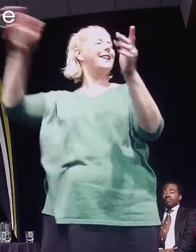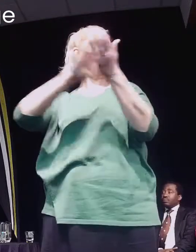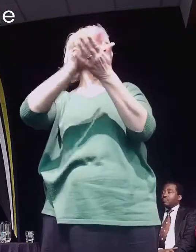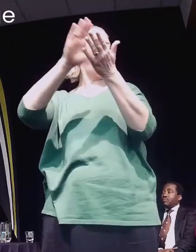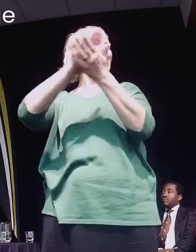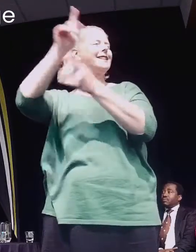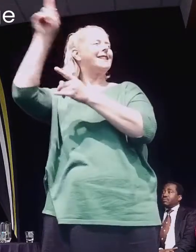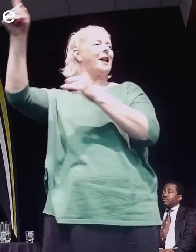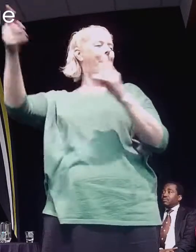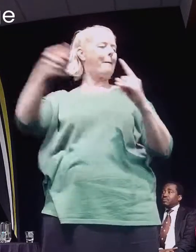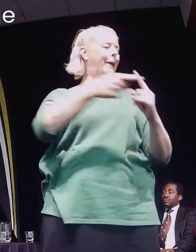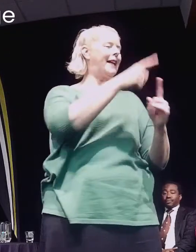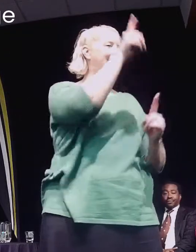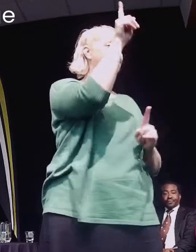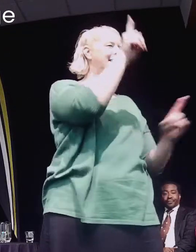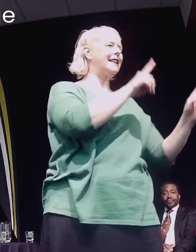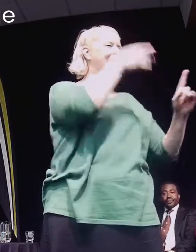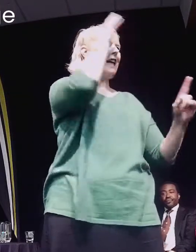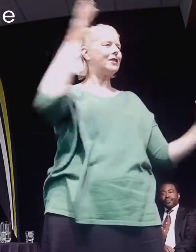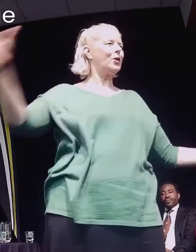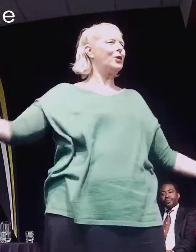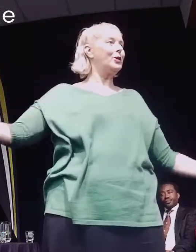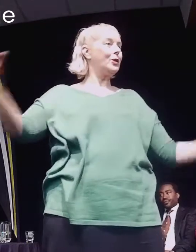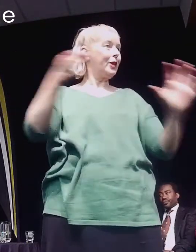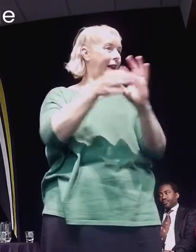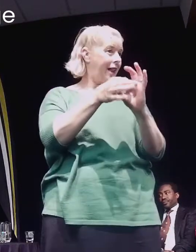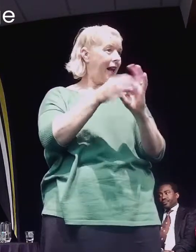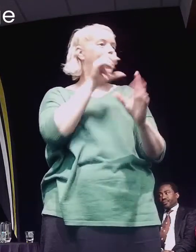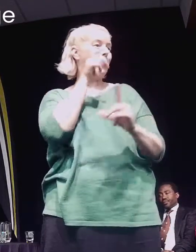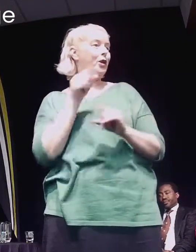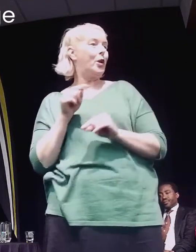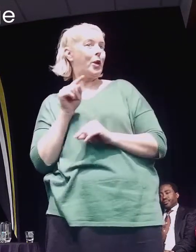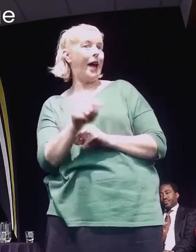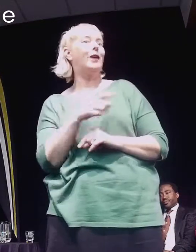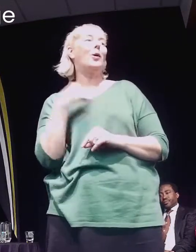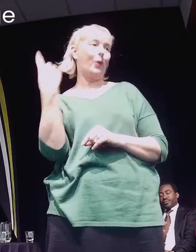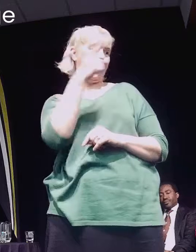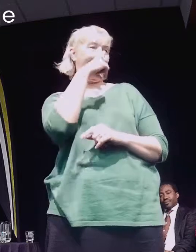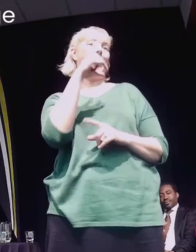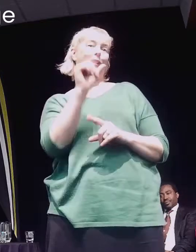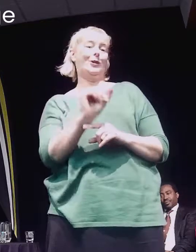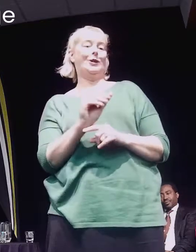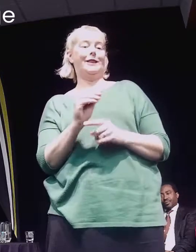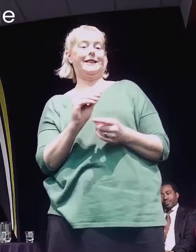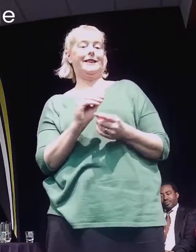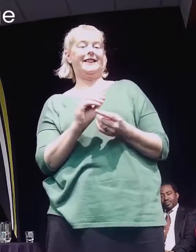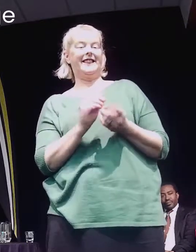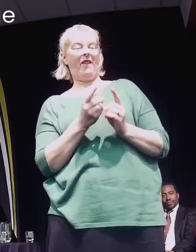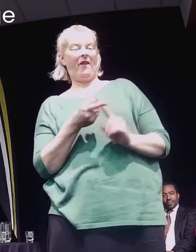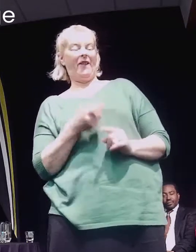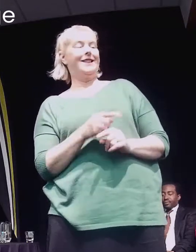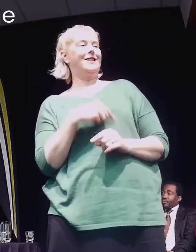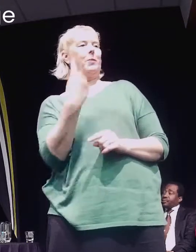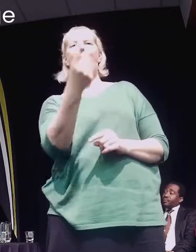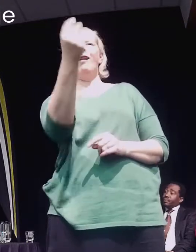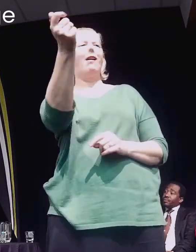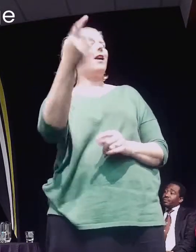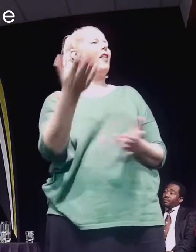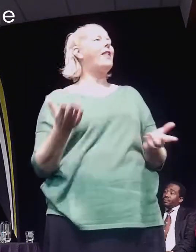to manage temporary consents and do stuff tomorrow like that, boom, hello, rather than wasting all your time